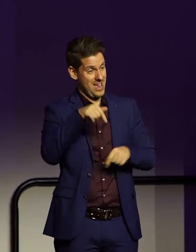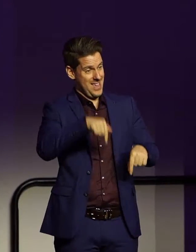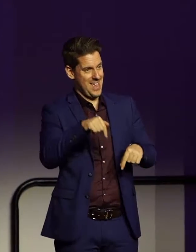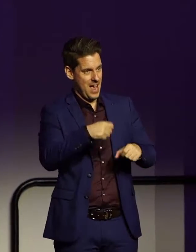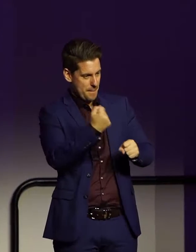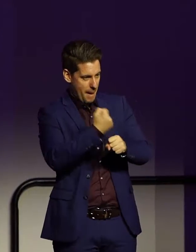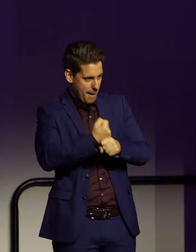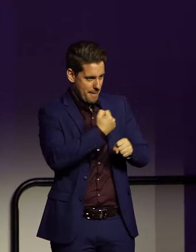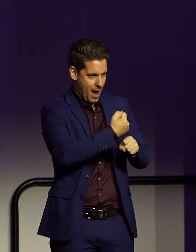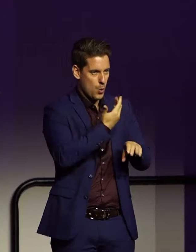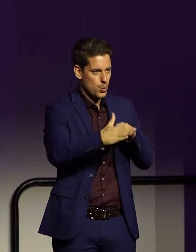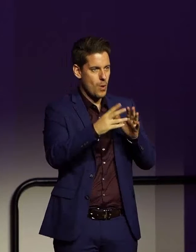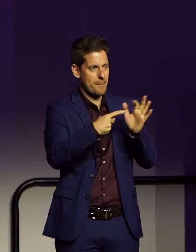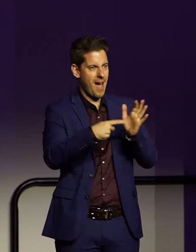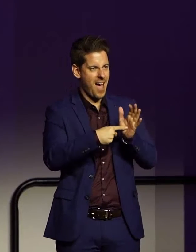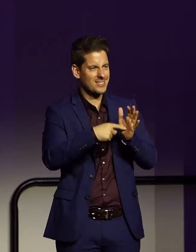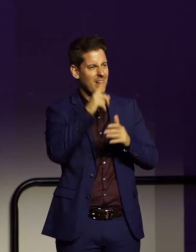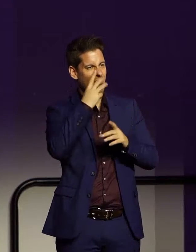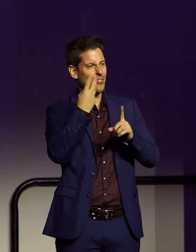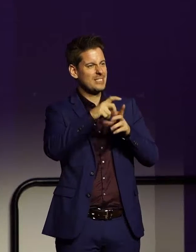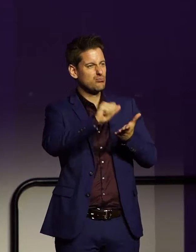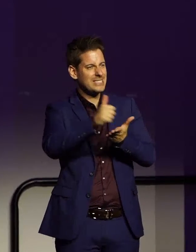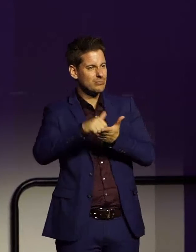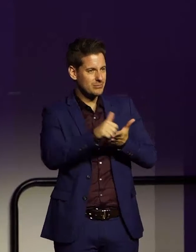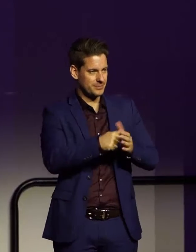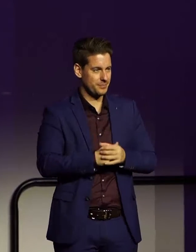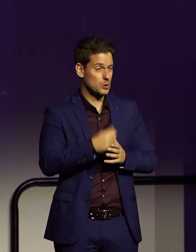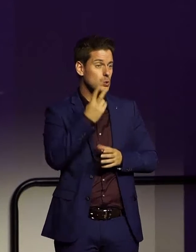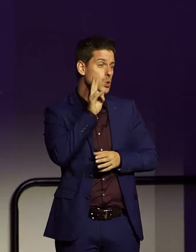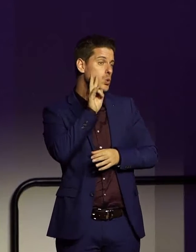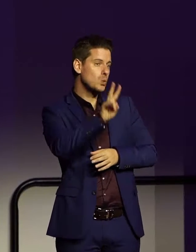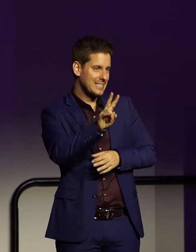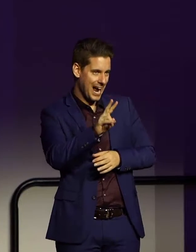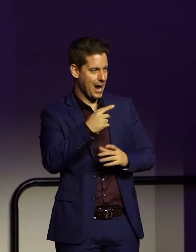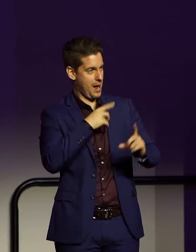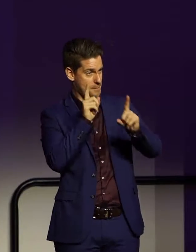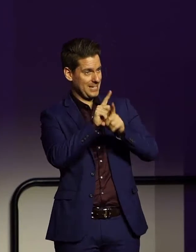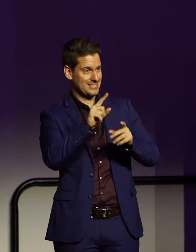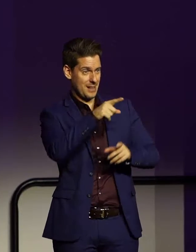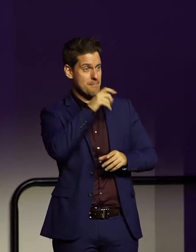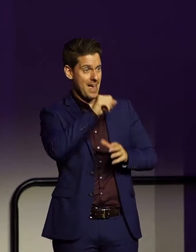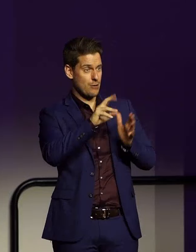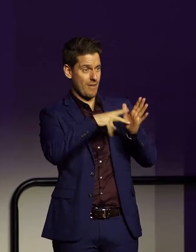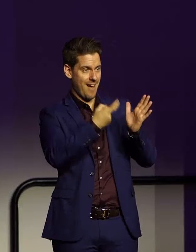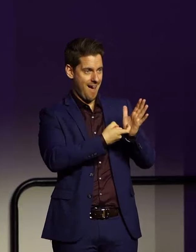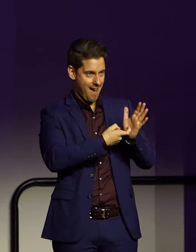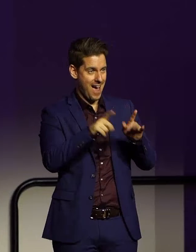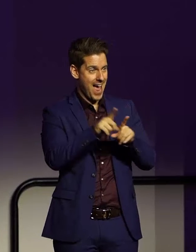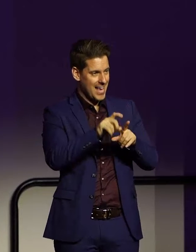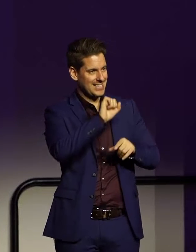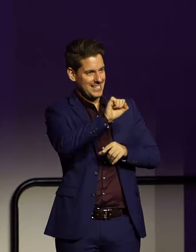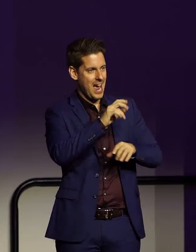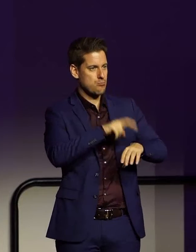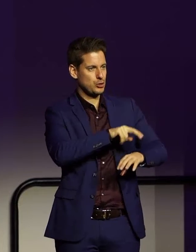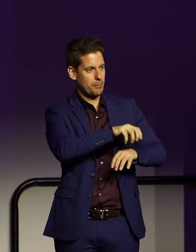using state-of-the-art 3D printing. 2 days ago, I had the privilege of meeting Trev and the apprentices of